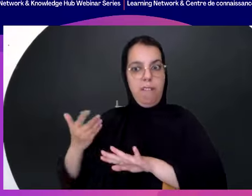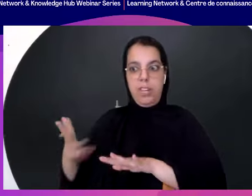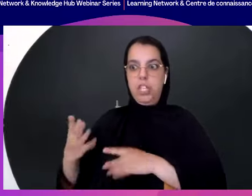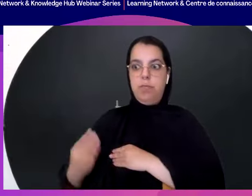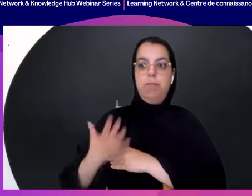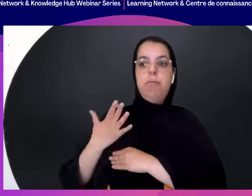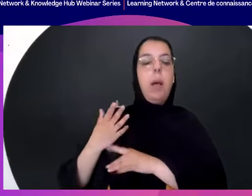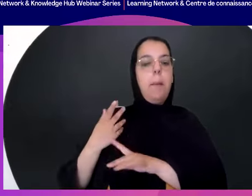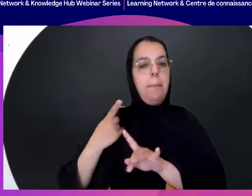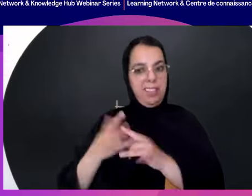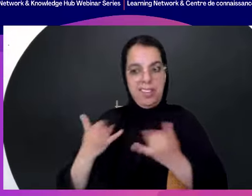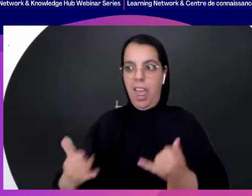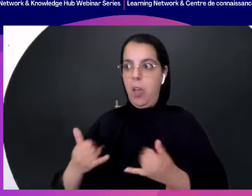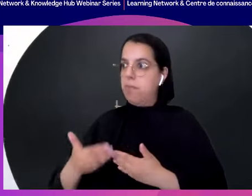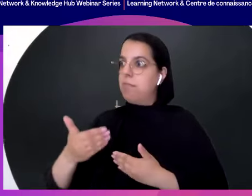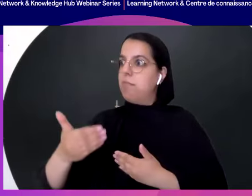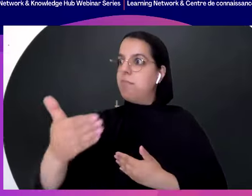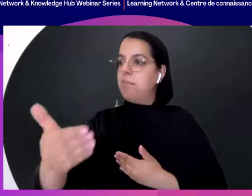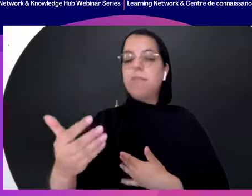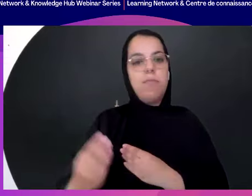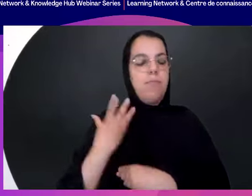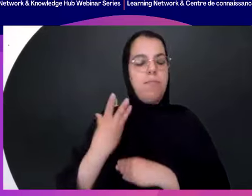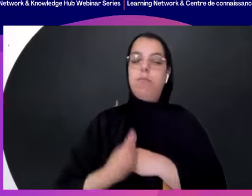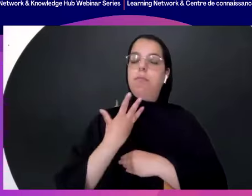about today, is that link.